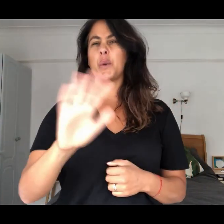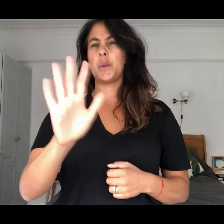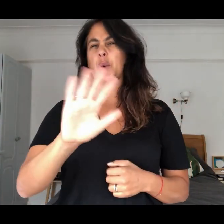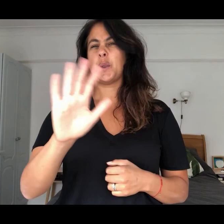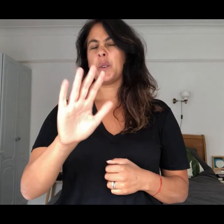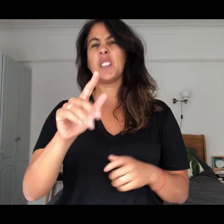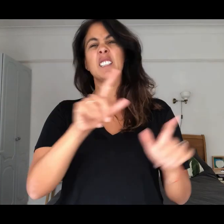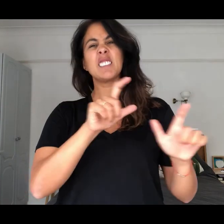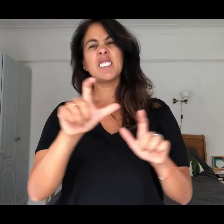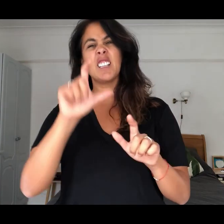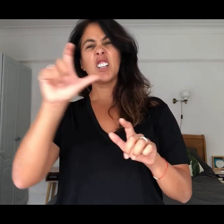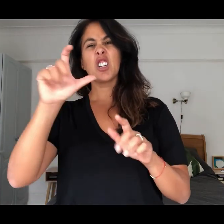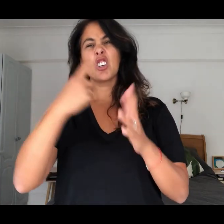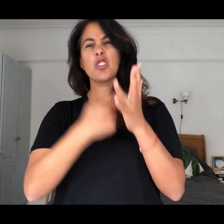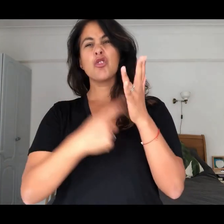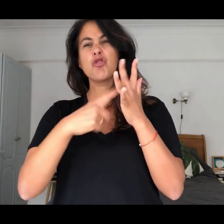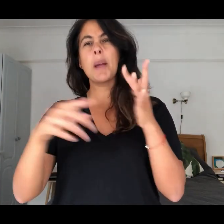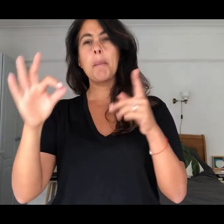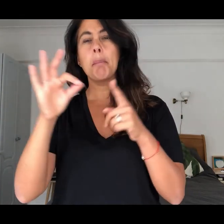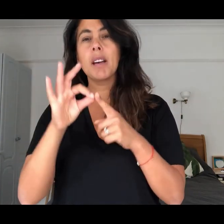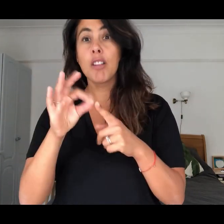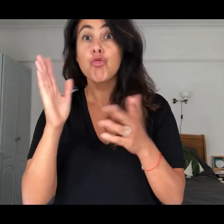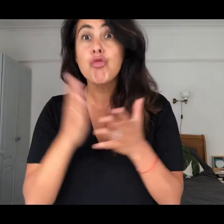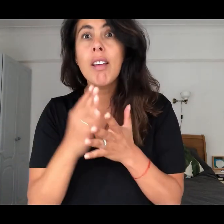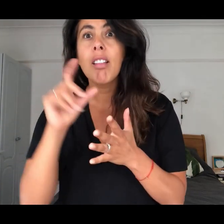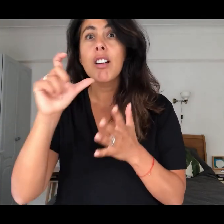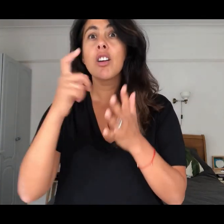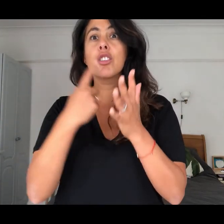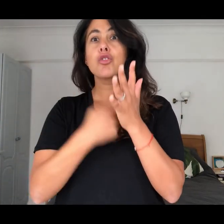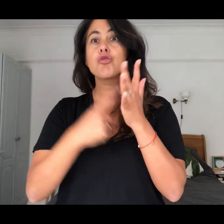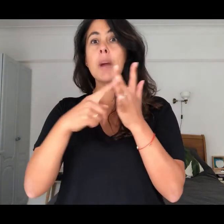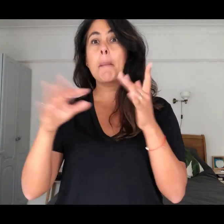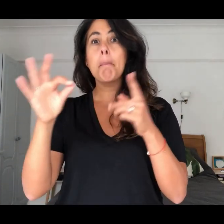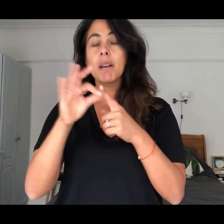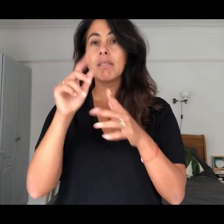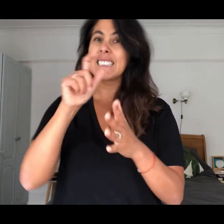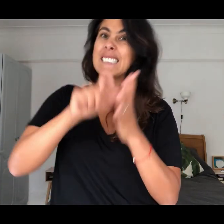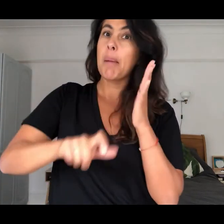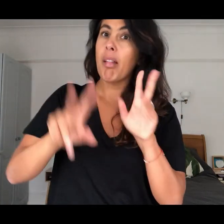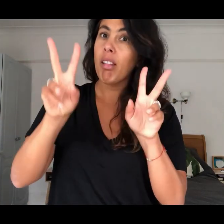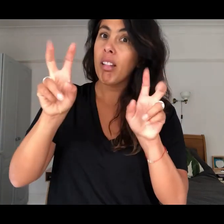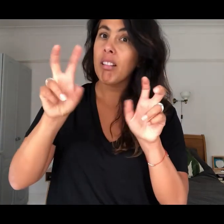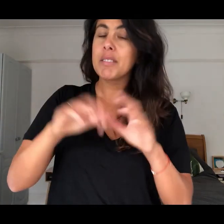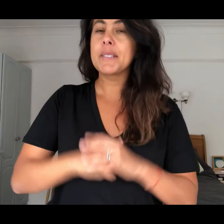No, still a crib. The real crib.